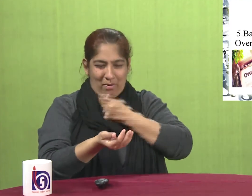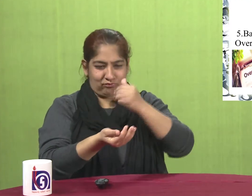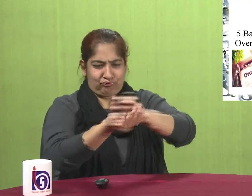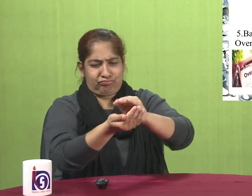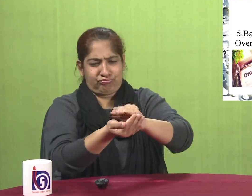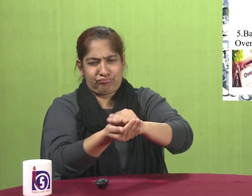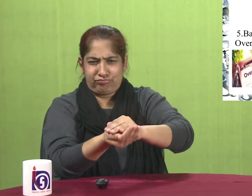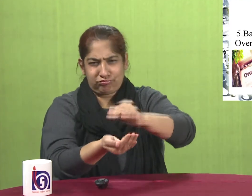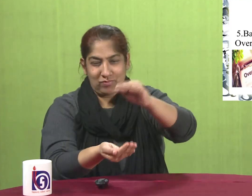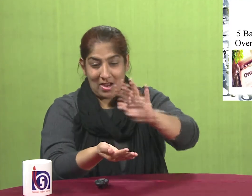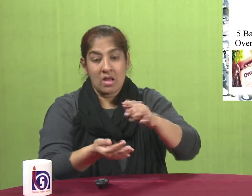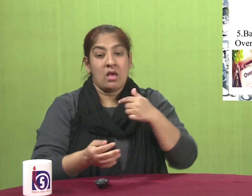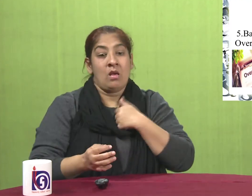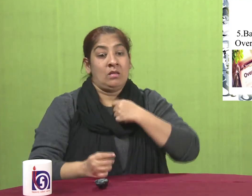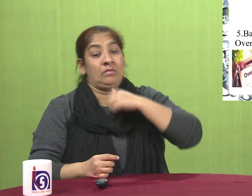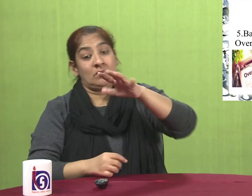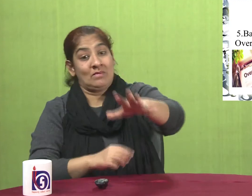of money and it